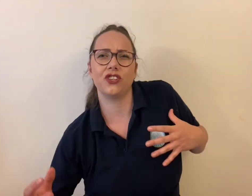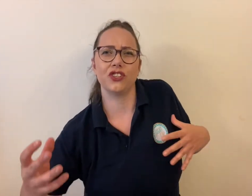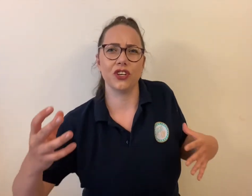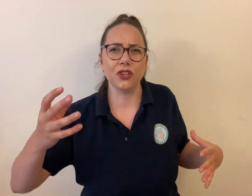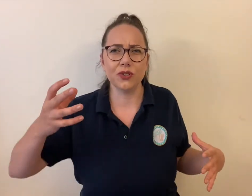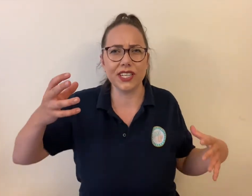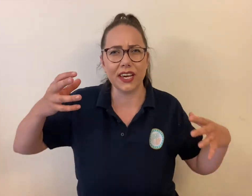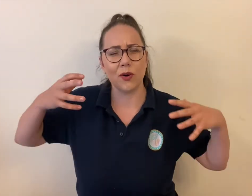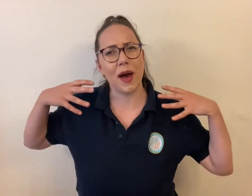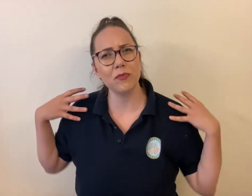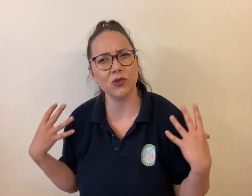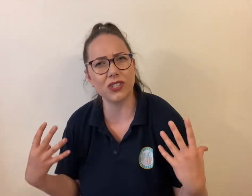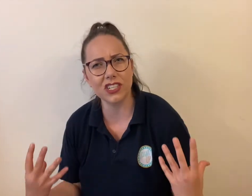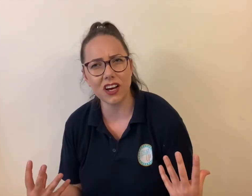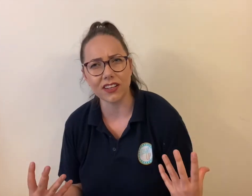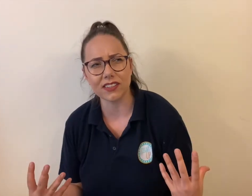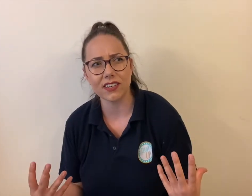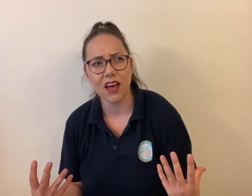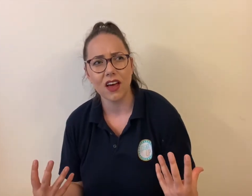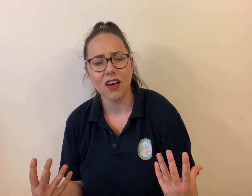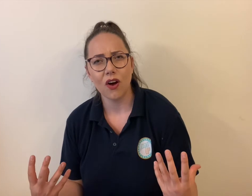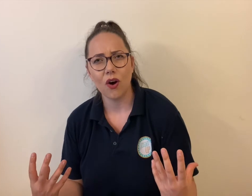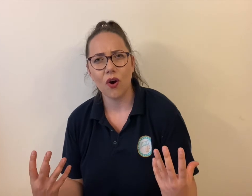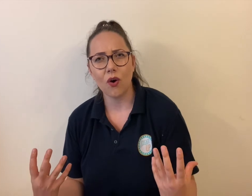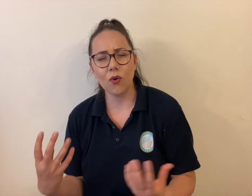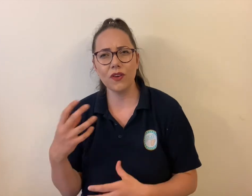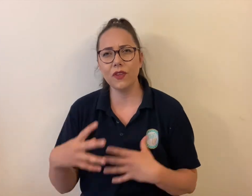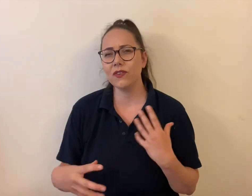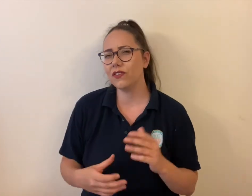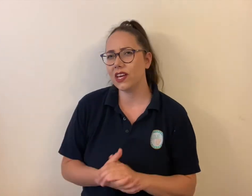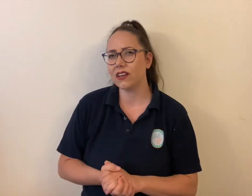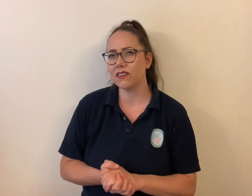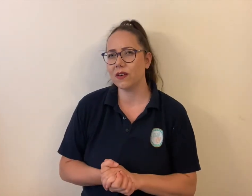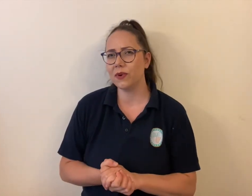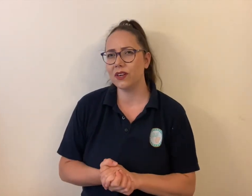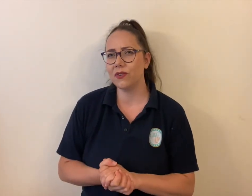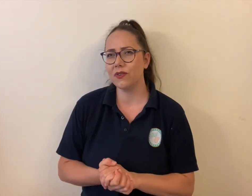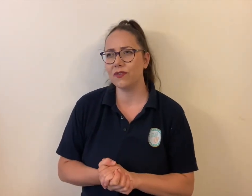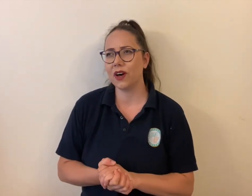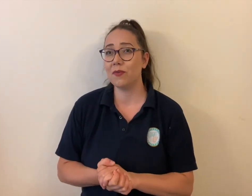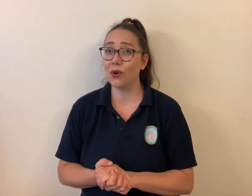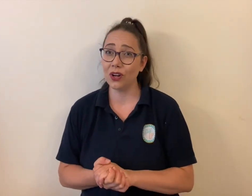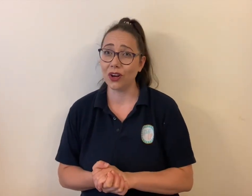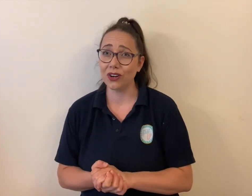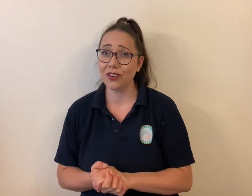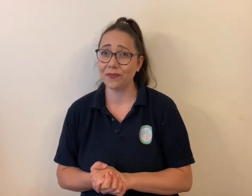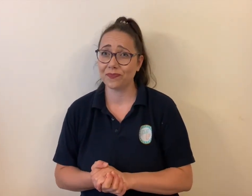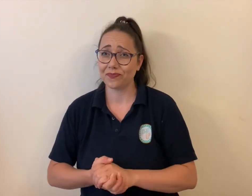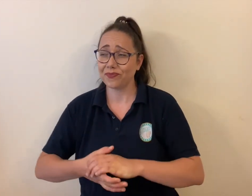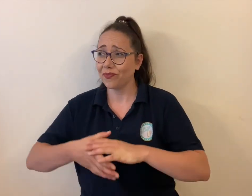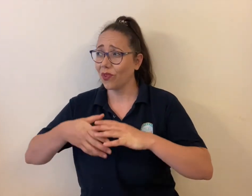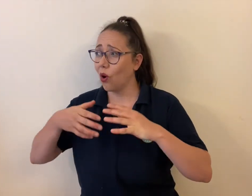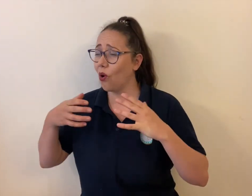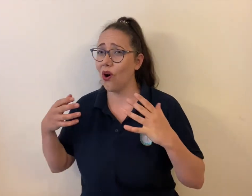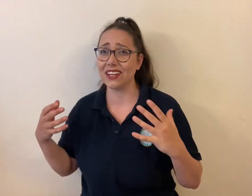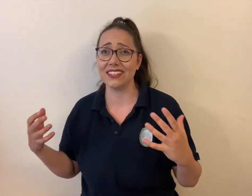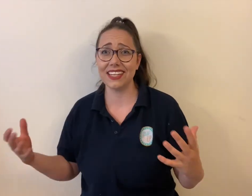that you're using here, or perhaps your stance. All of those things that we use for a monologue or a